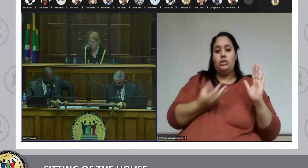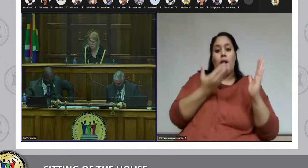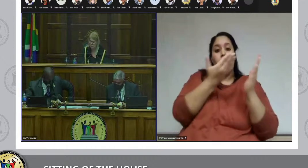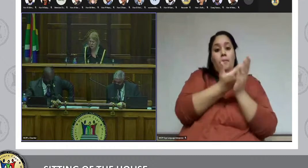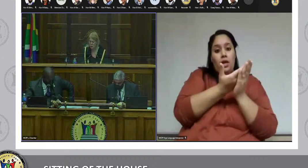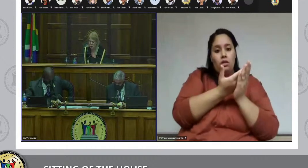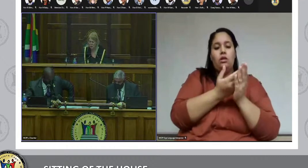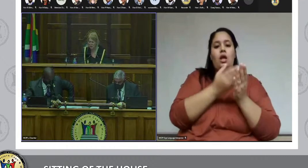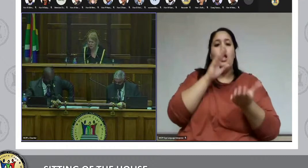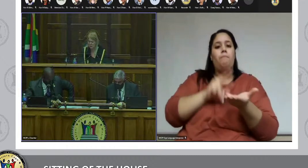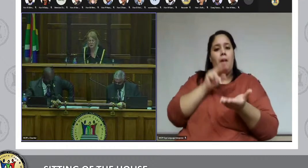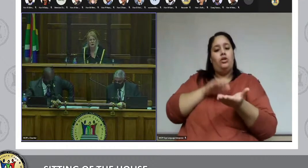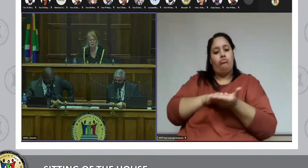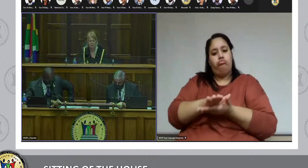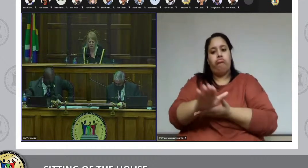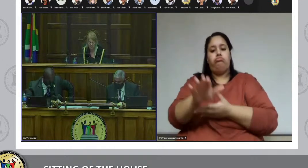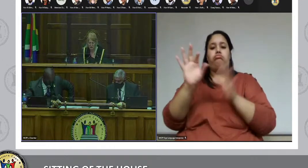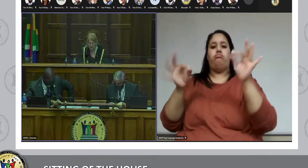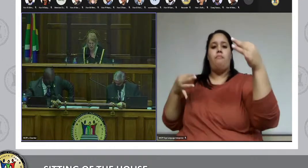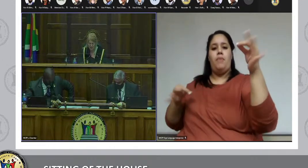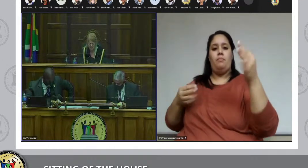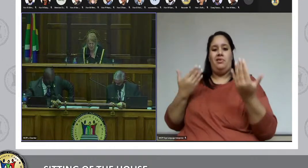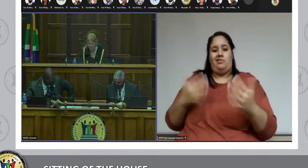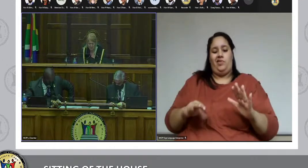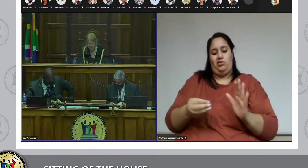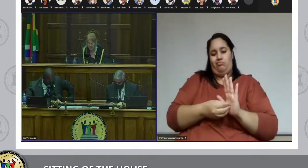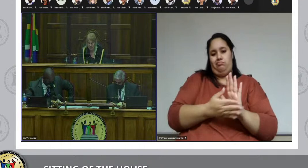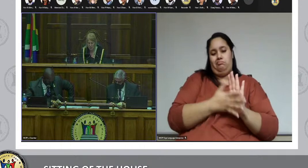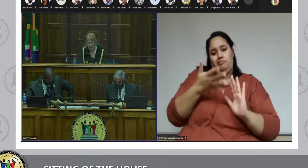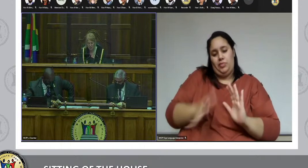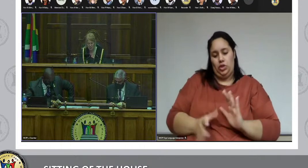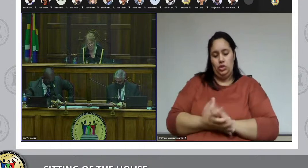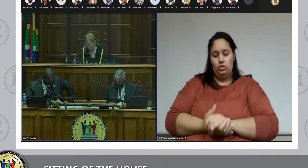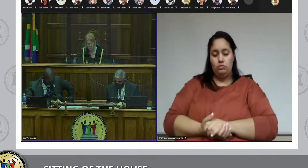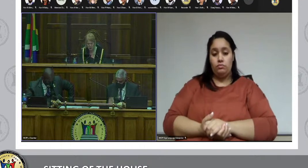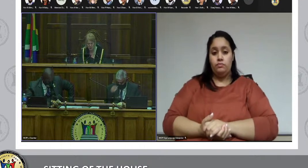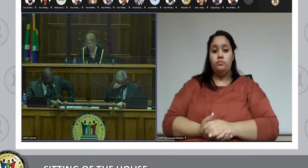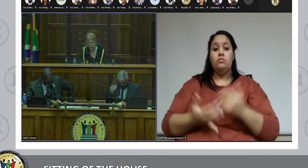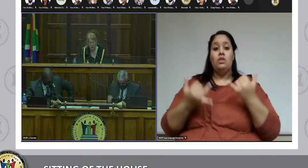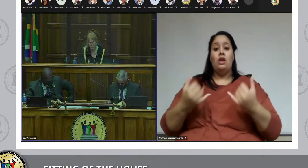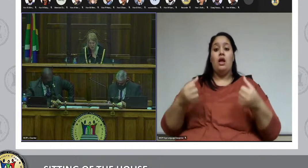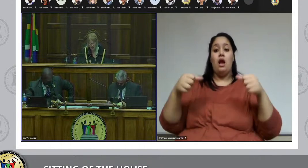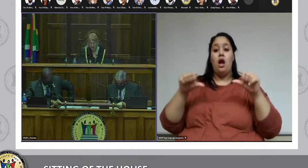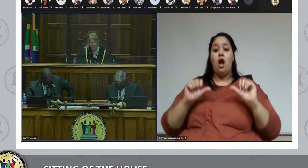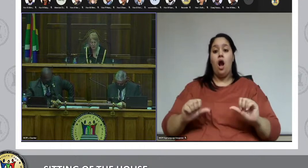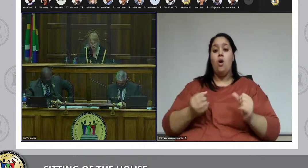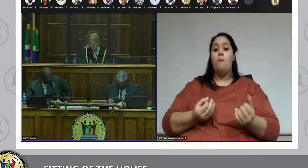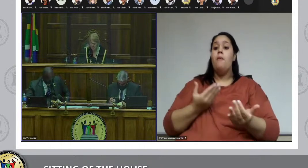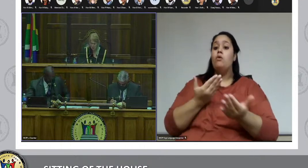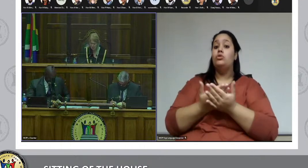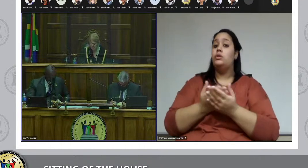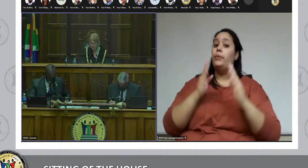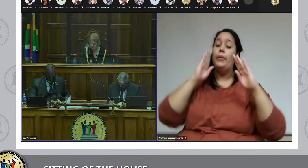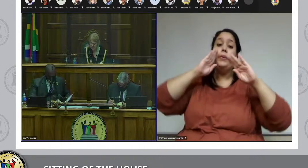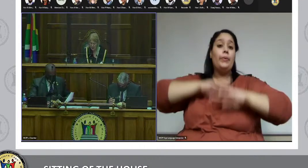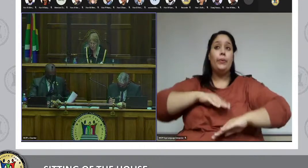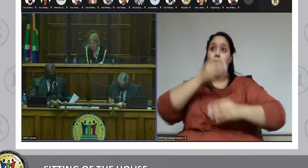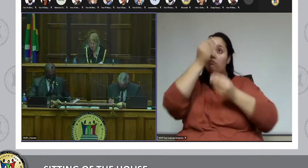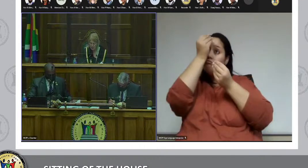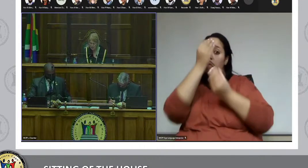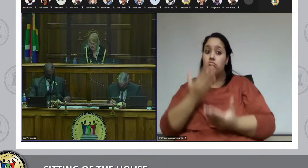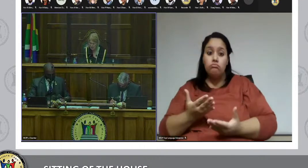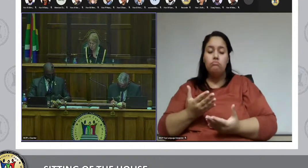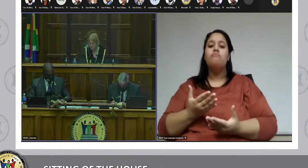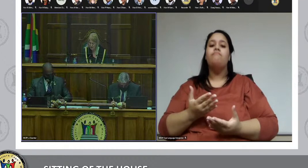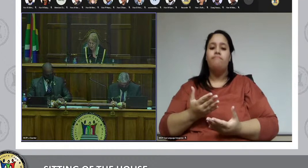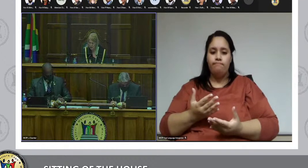and published on the order paper below the line. We now move to motions without notice. I